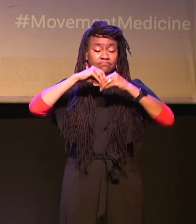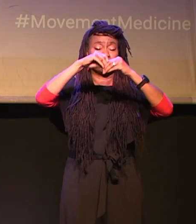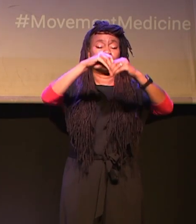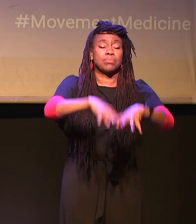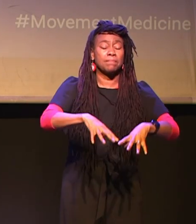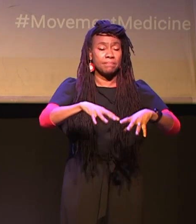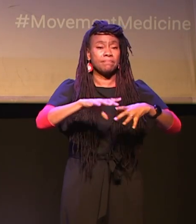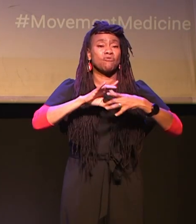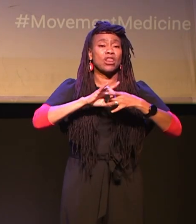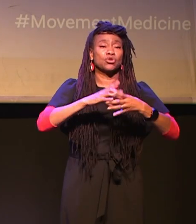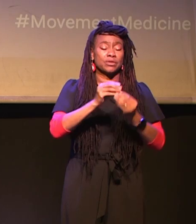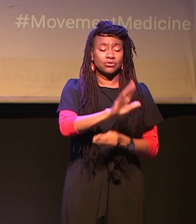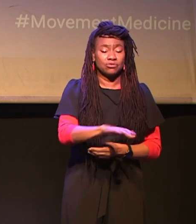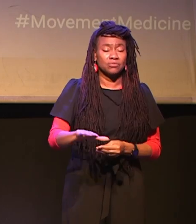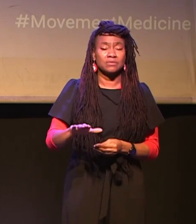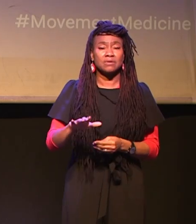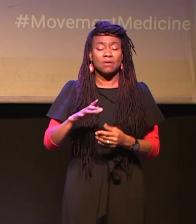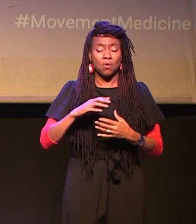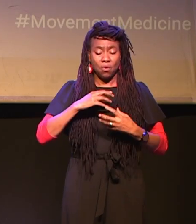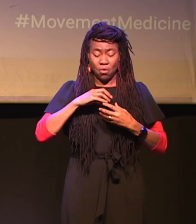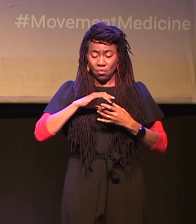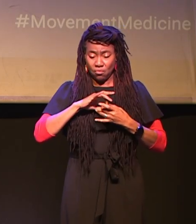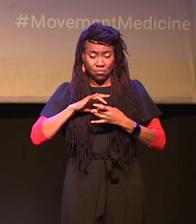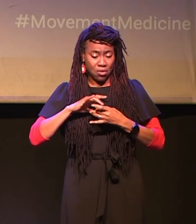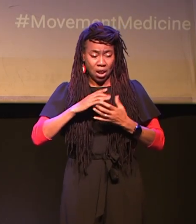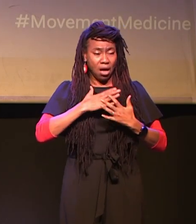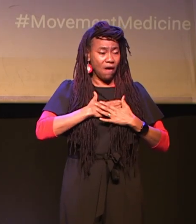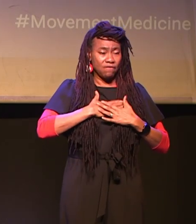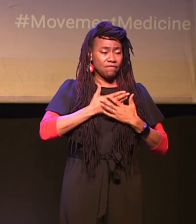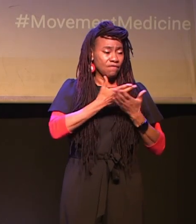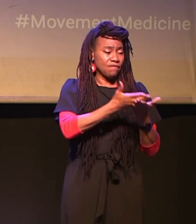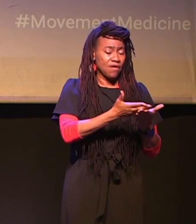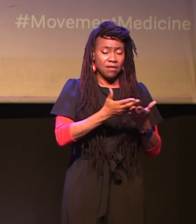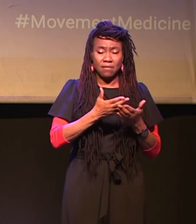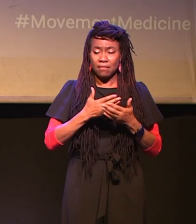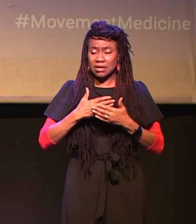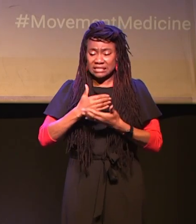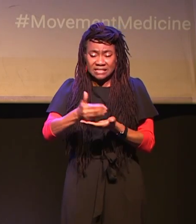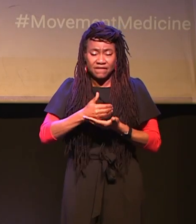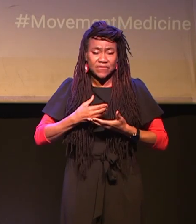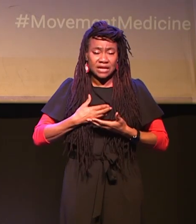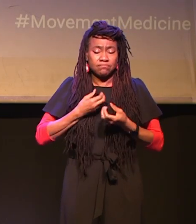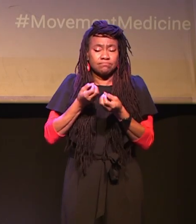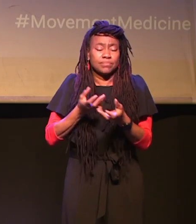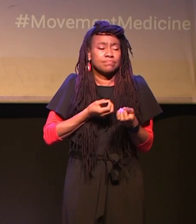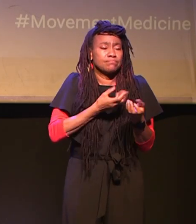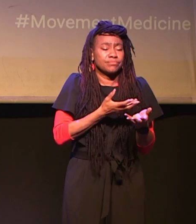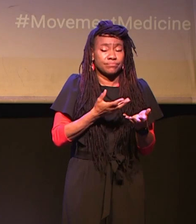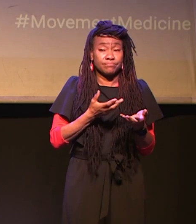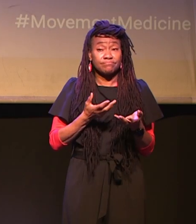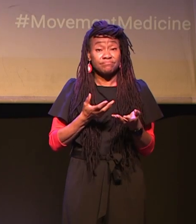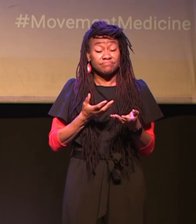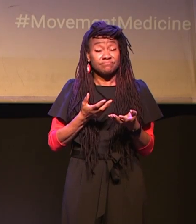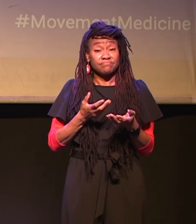kids. I'm going to put it in the places of love that I have, the places of safety. I'm going to put that there because that's how